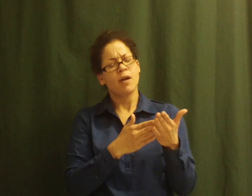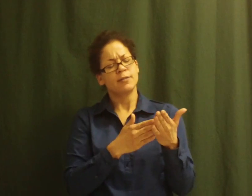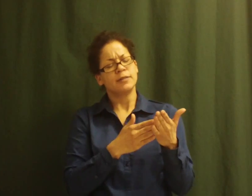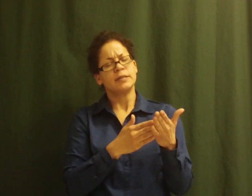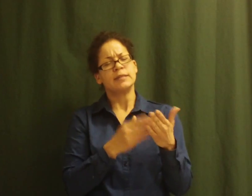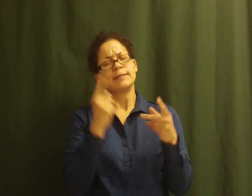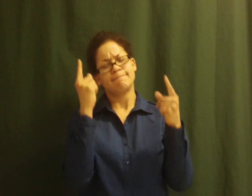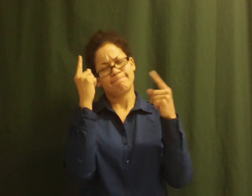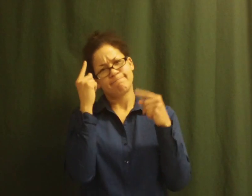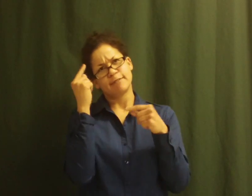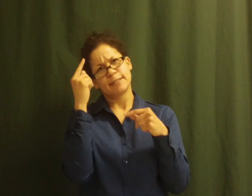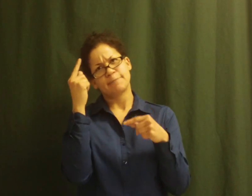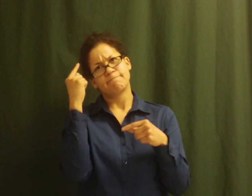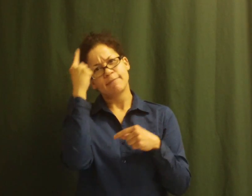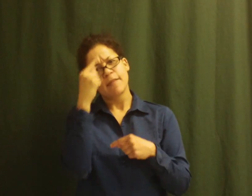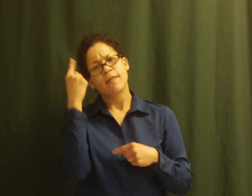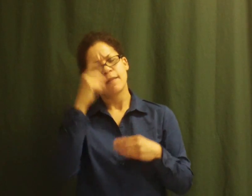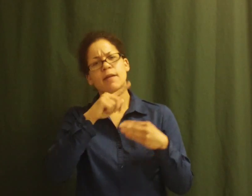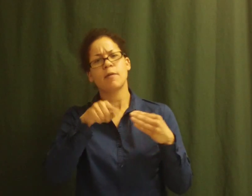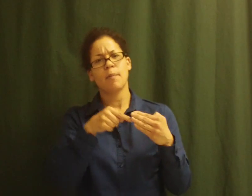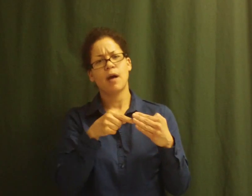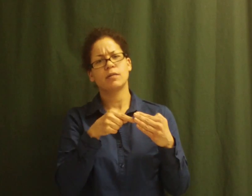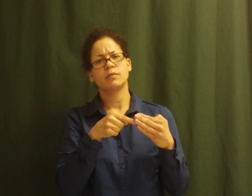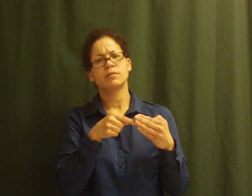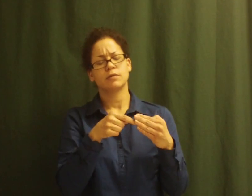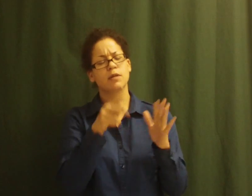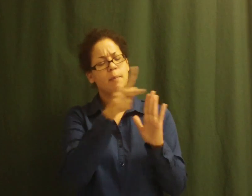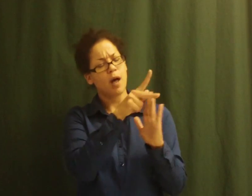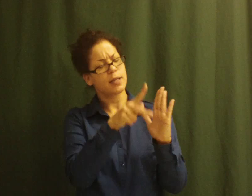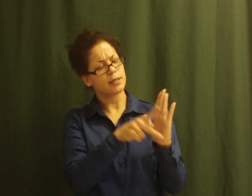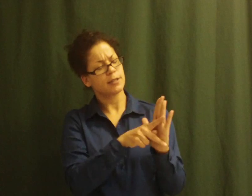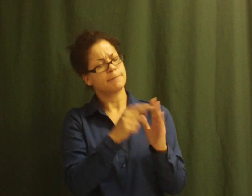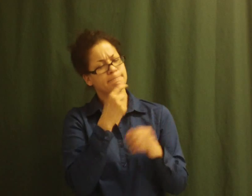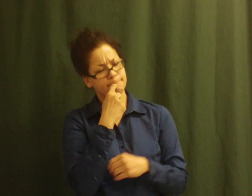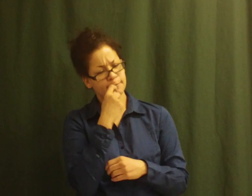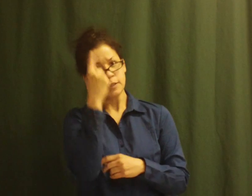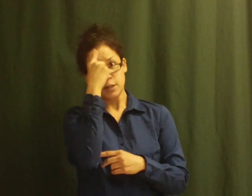is figuring out the time frame to examine.